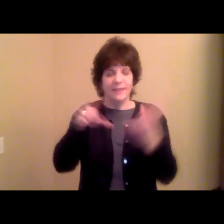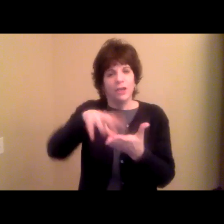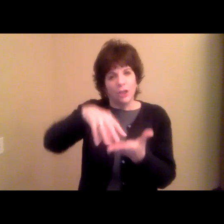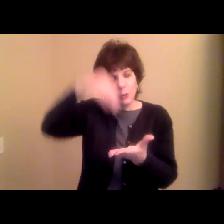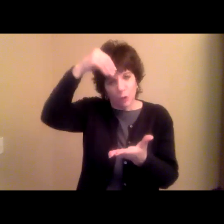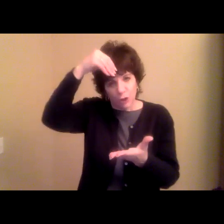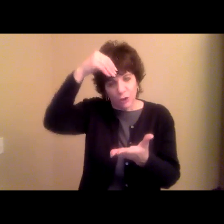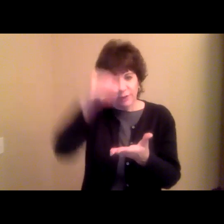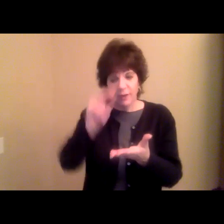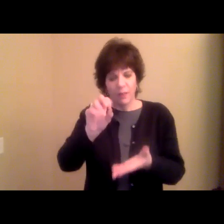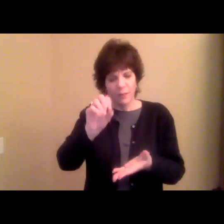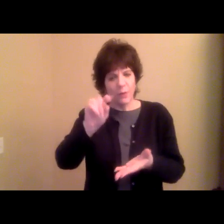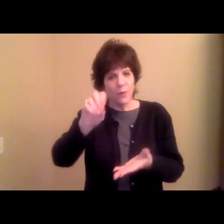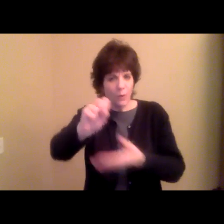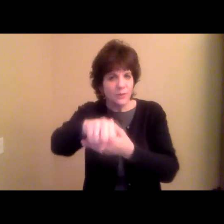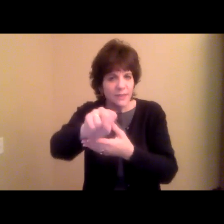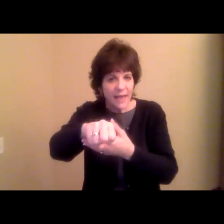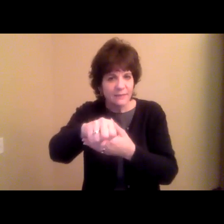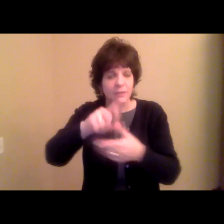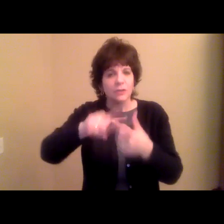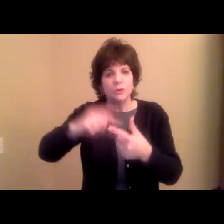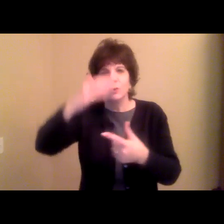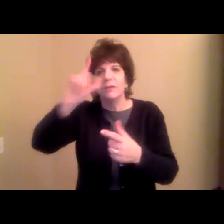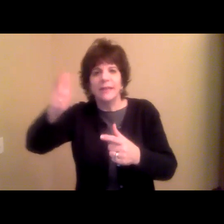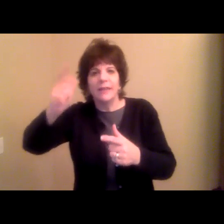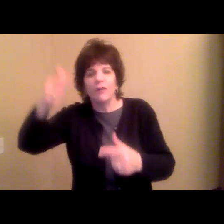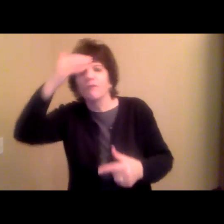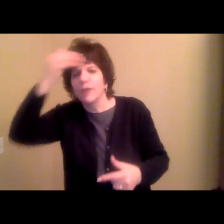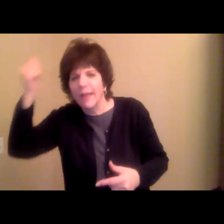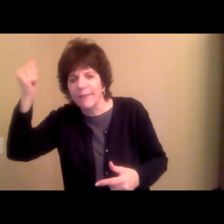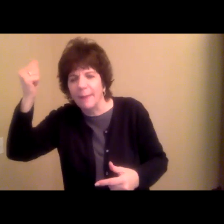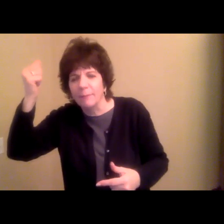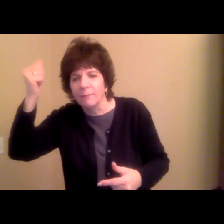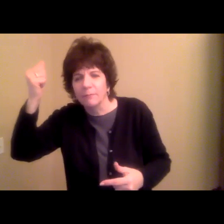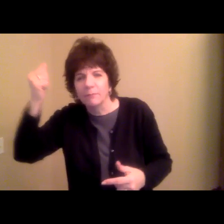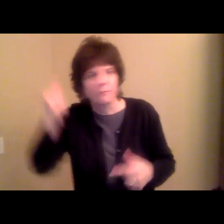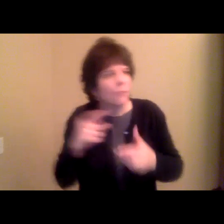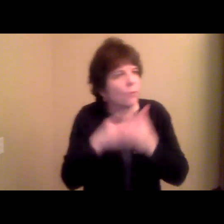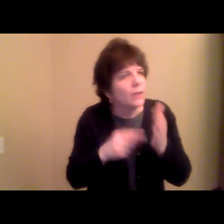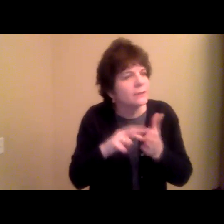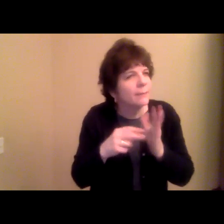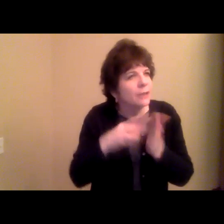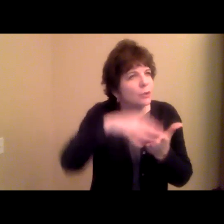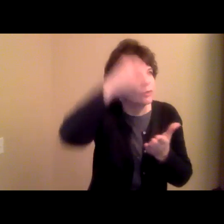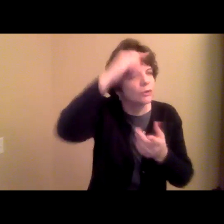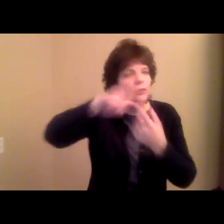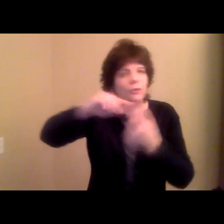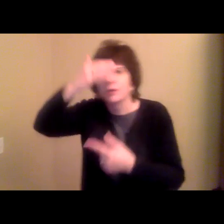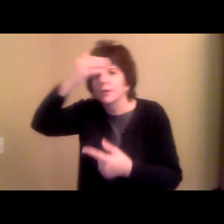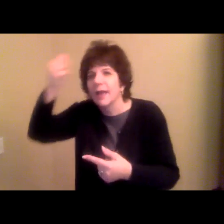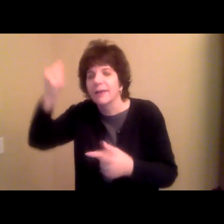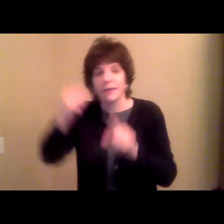the notes in order to forget them. And what he meant by that was that you learn